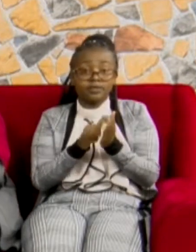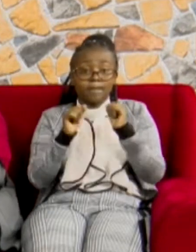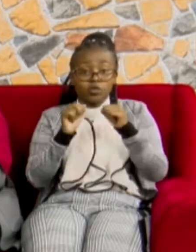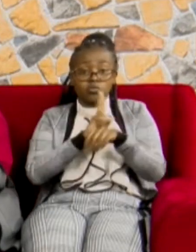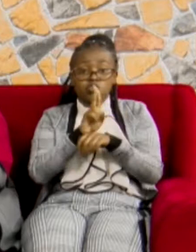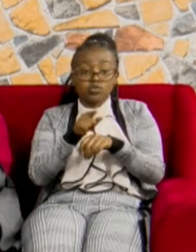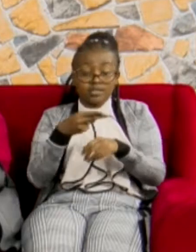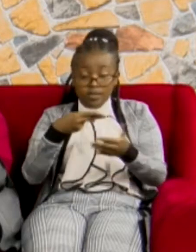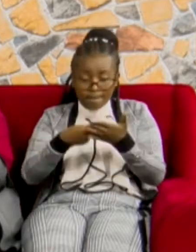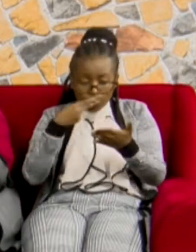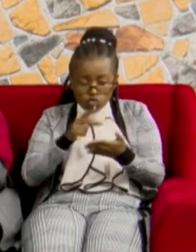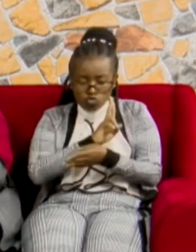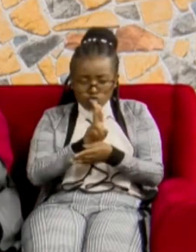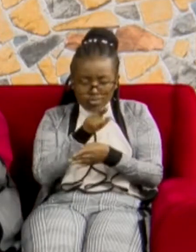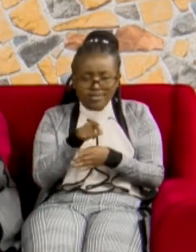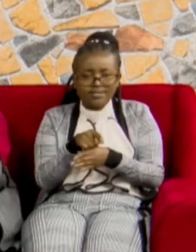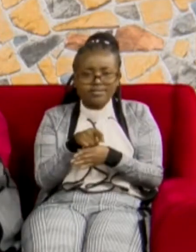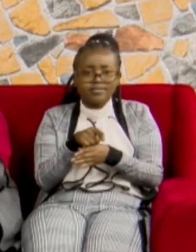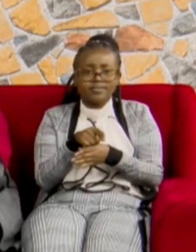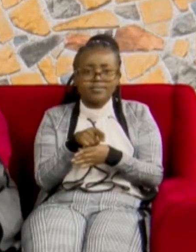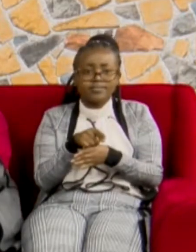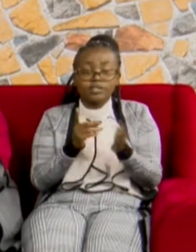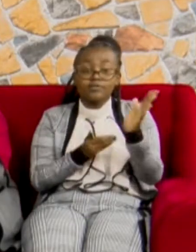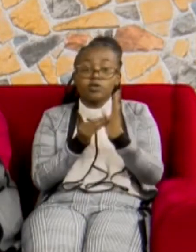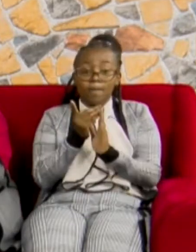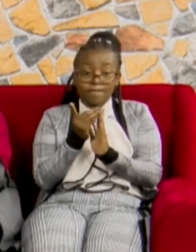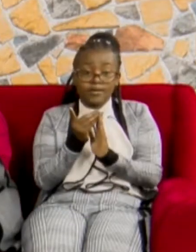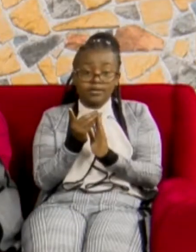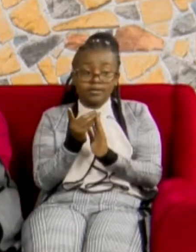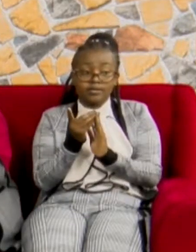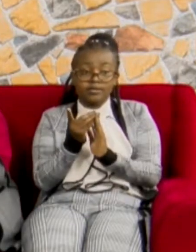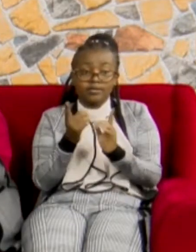use this spoon to do this? So there are cognitive issues. So development includes